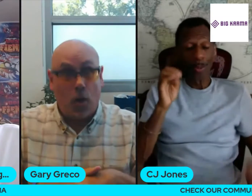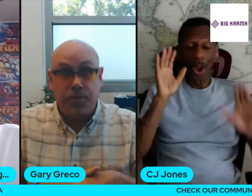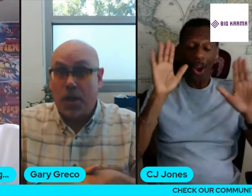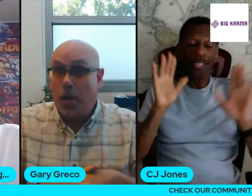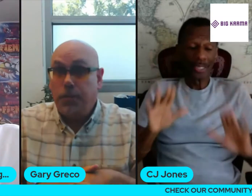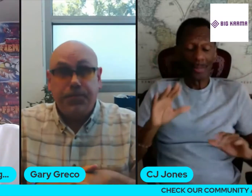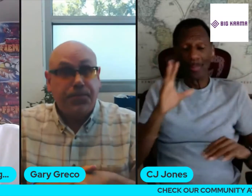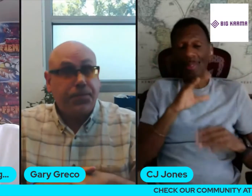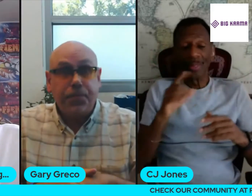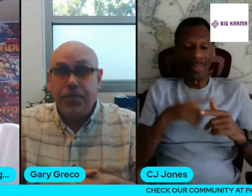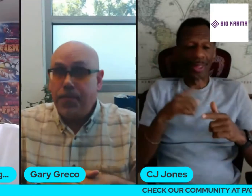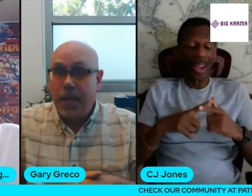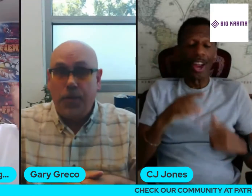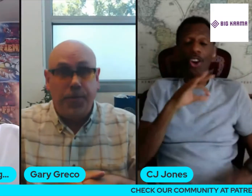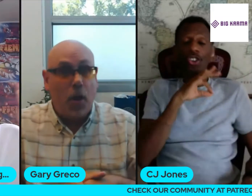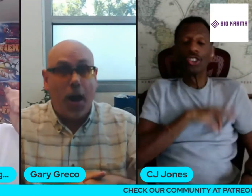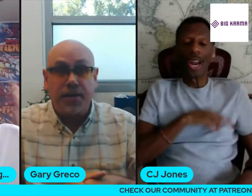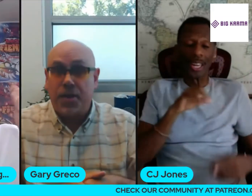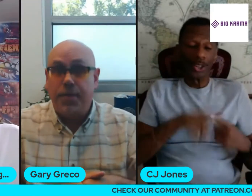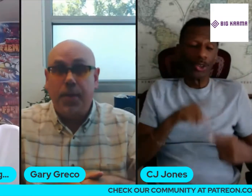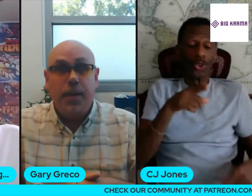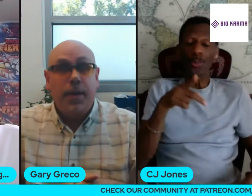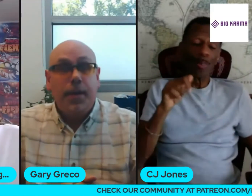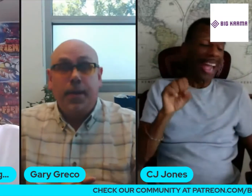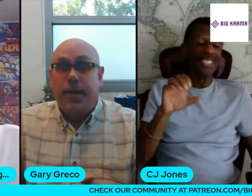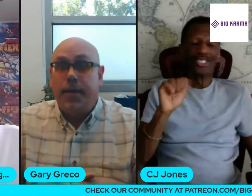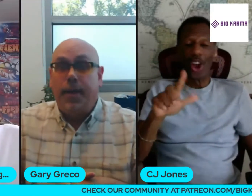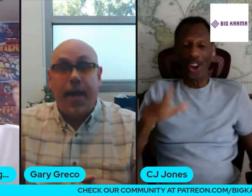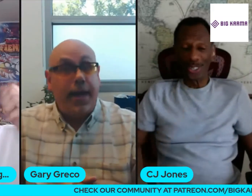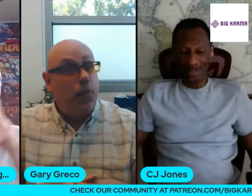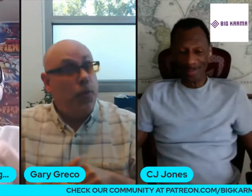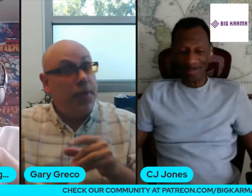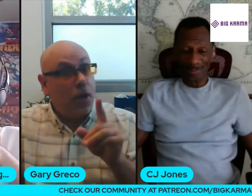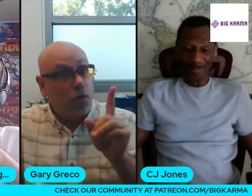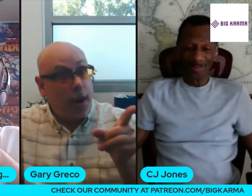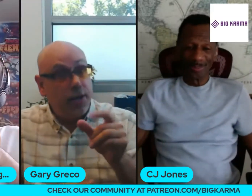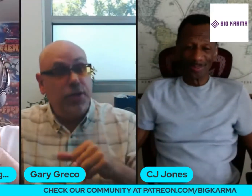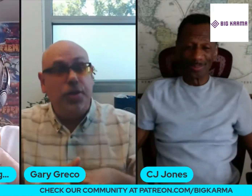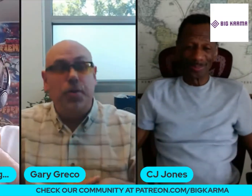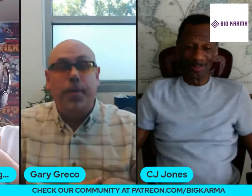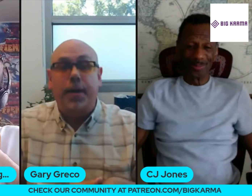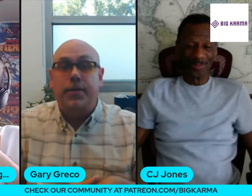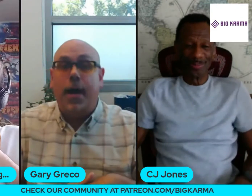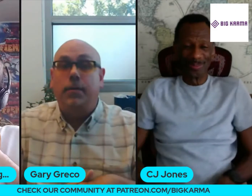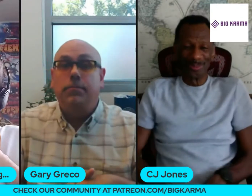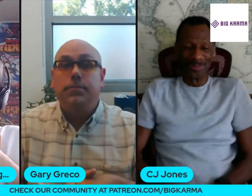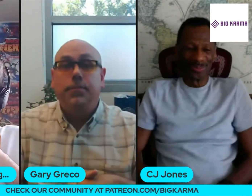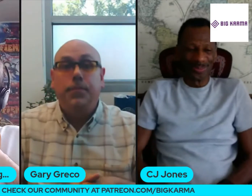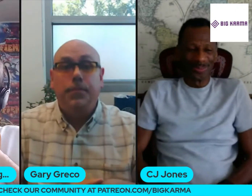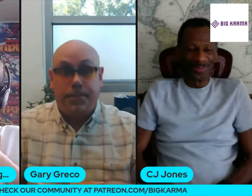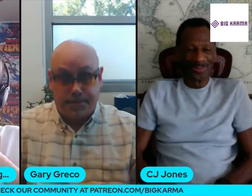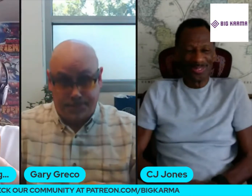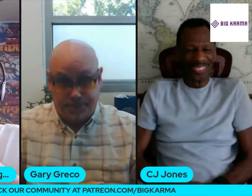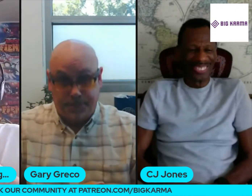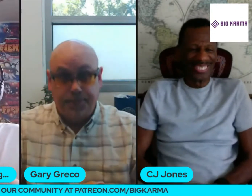I hope so. Awesome. And it would be a credit to you, Pascal.